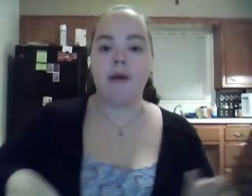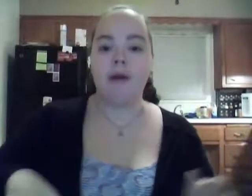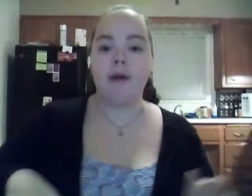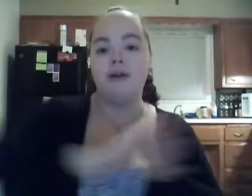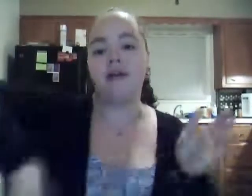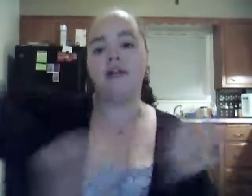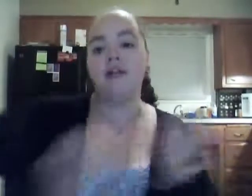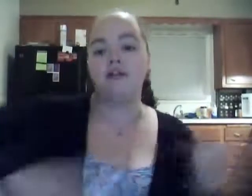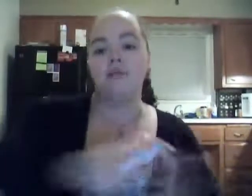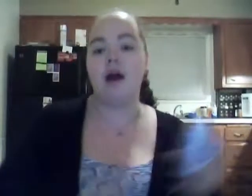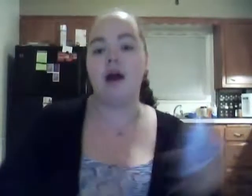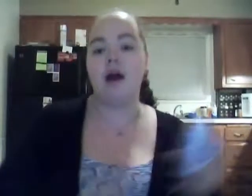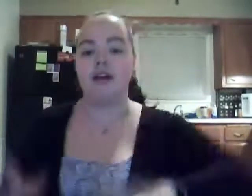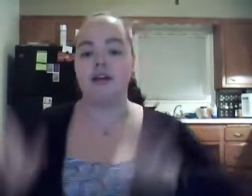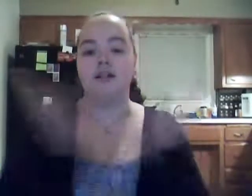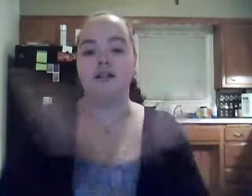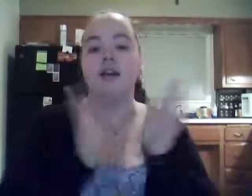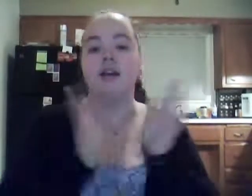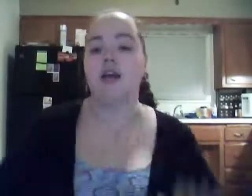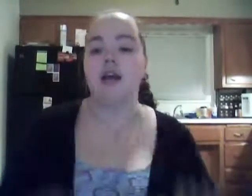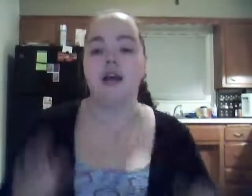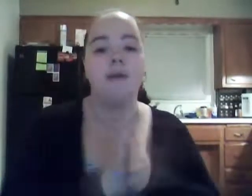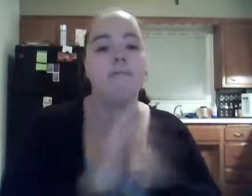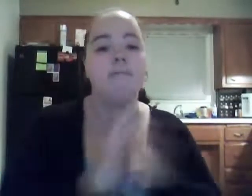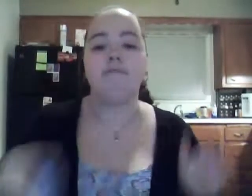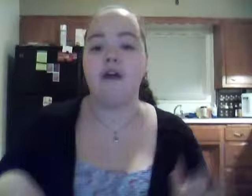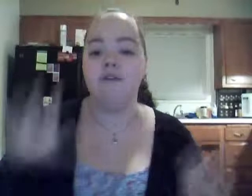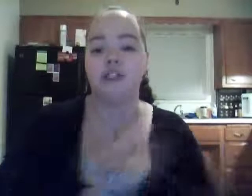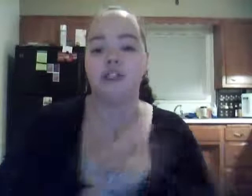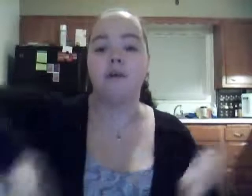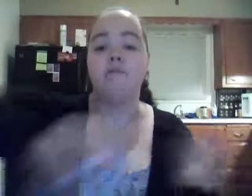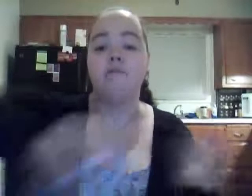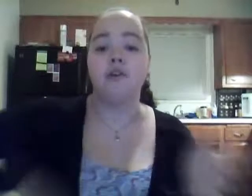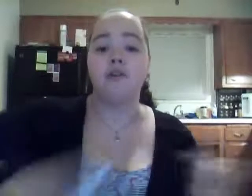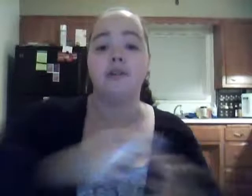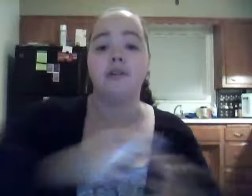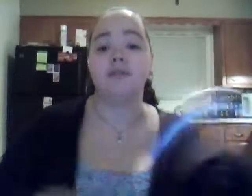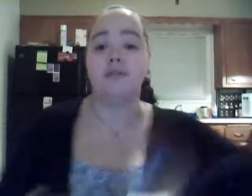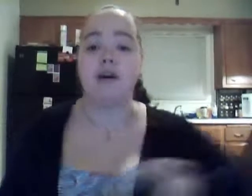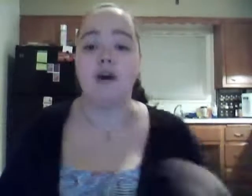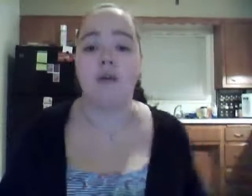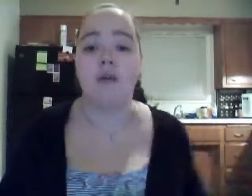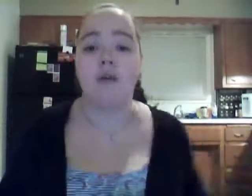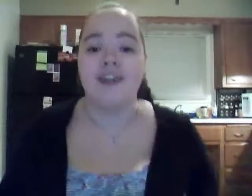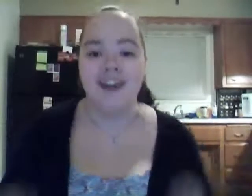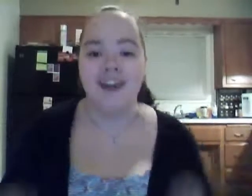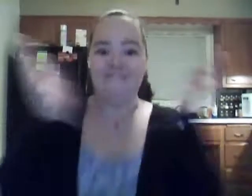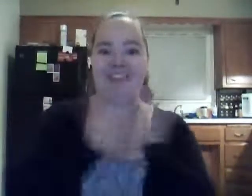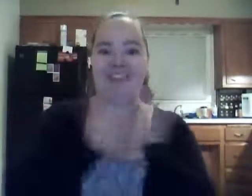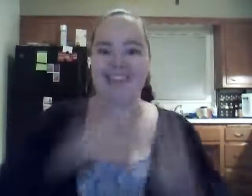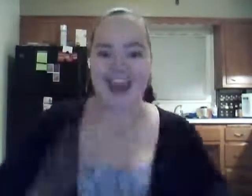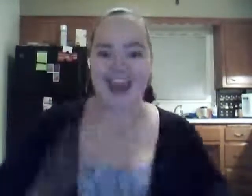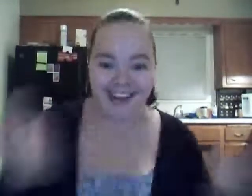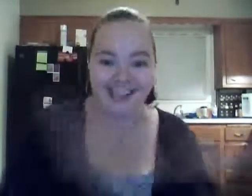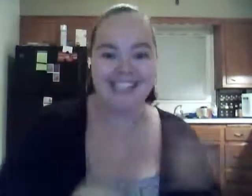but I really think you ought to take a leap Off of the ship before you claim to walk on water Faith without works,